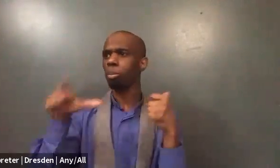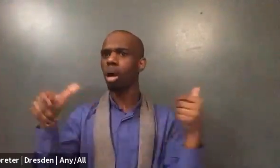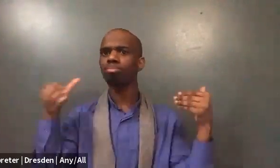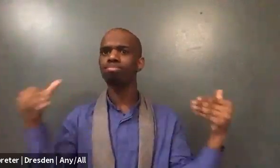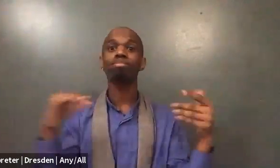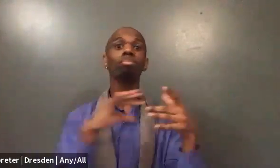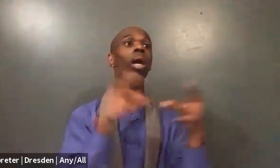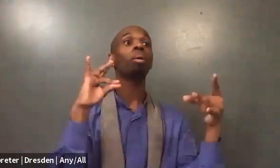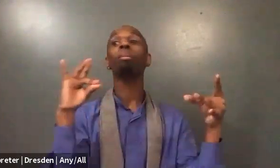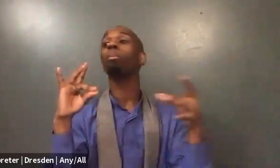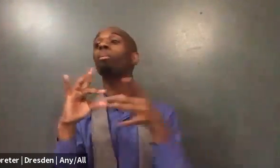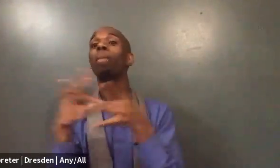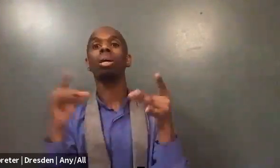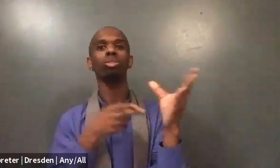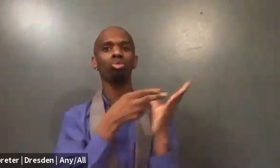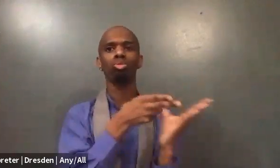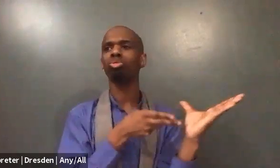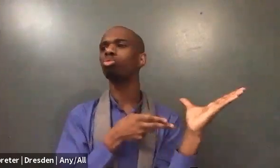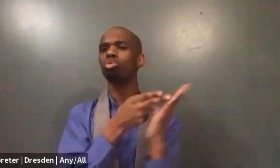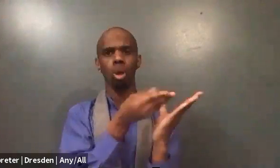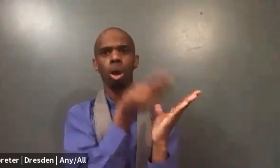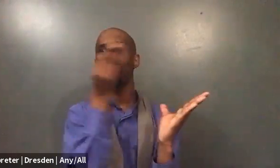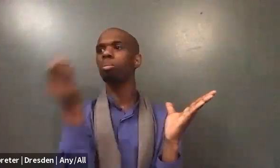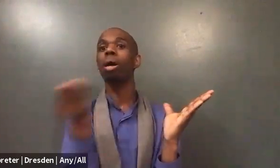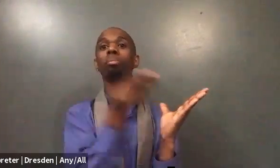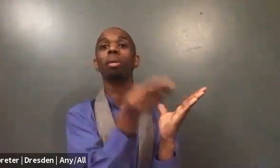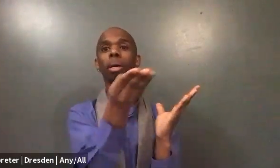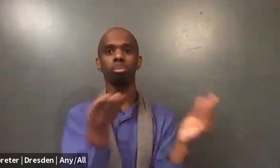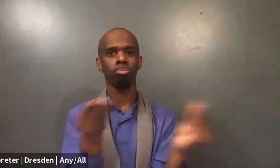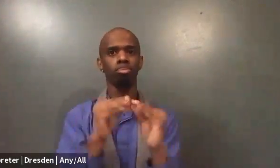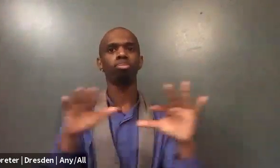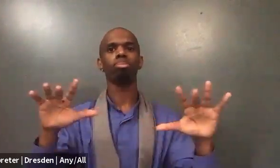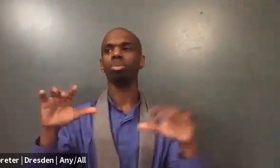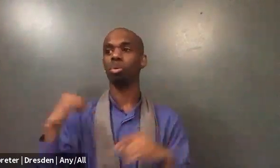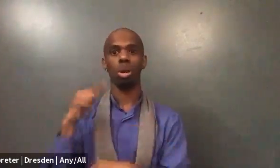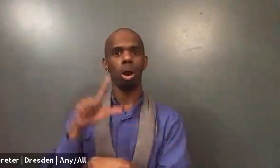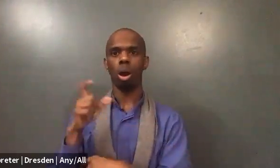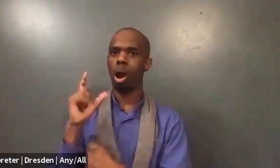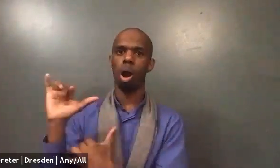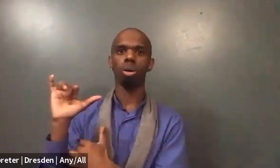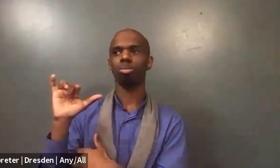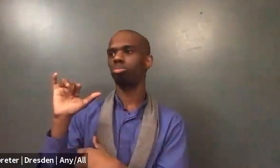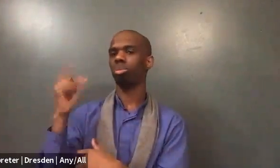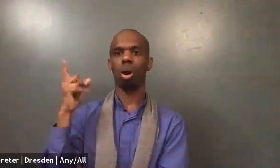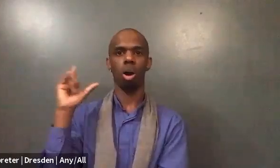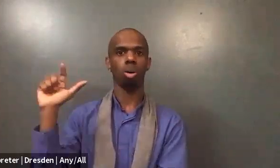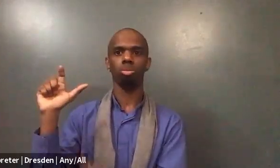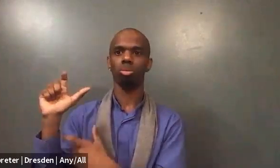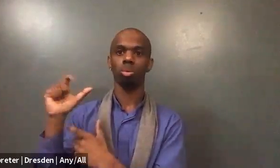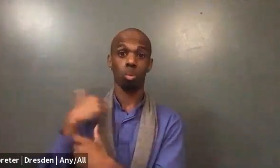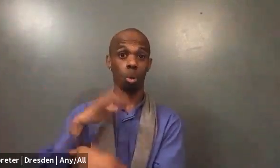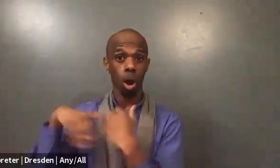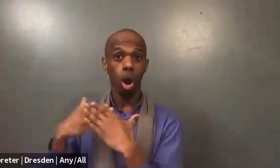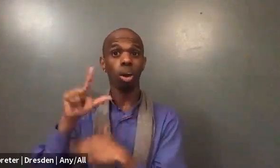has to do the work, right? We can't do the work for somebody else. We all have to commit to being a thread